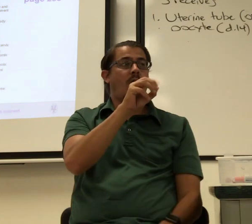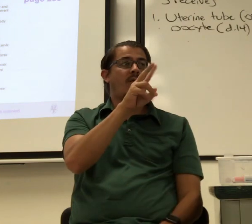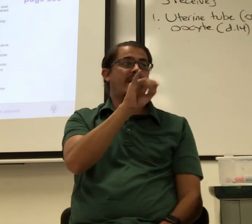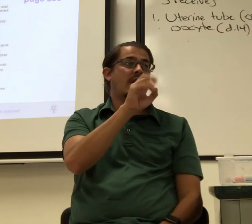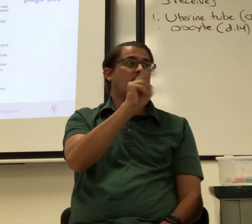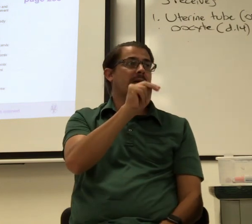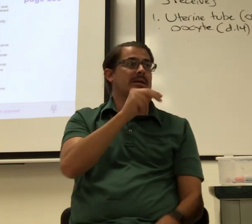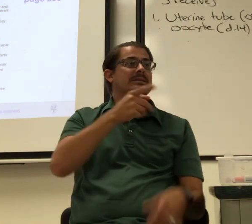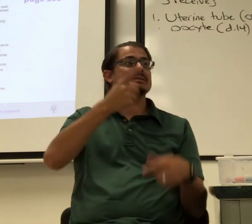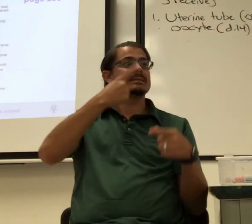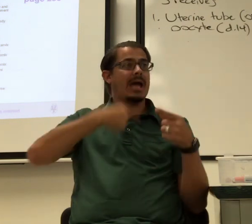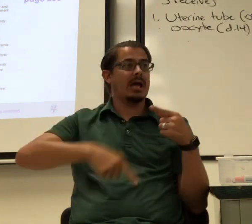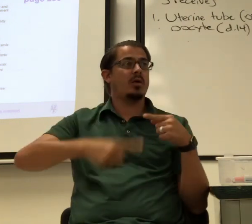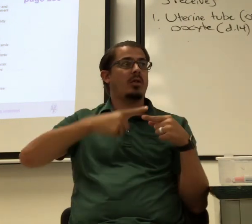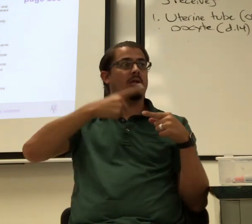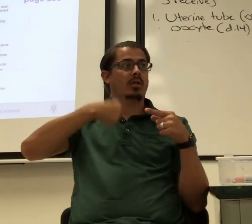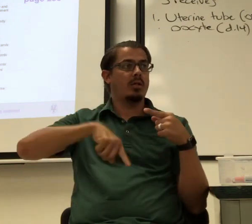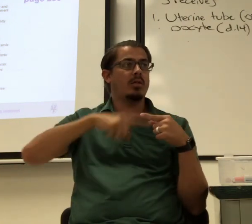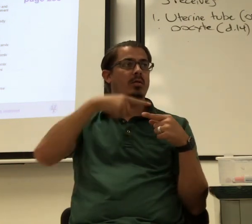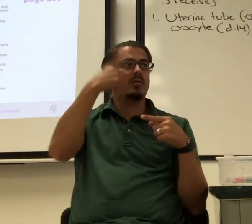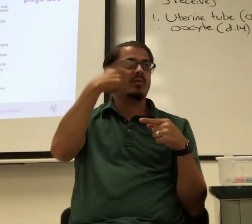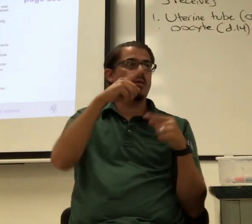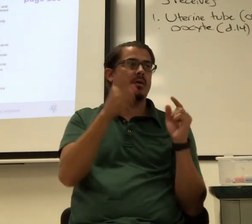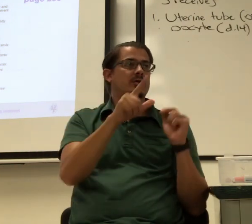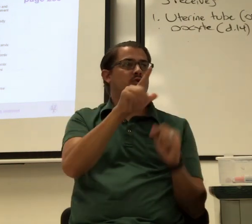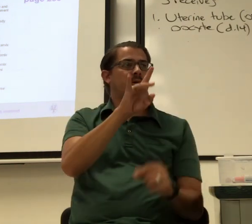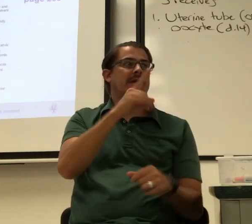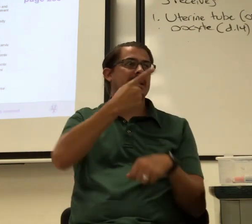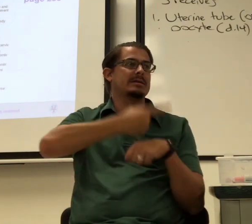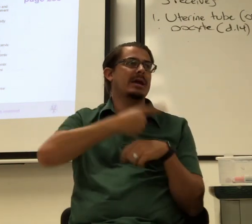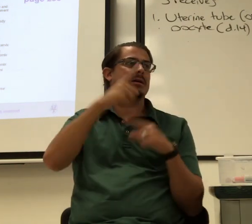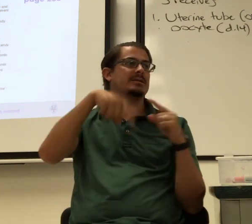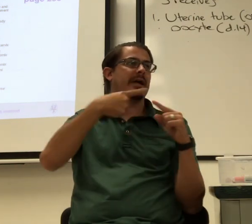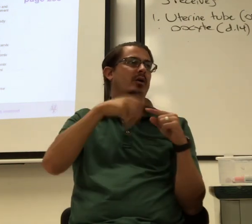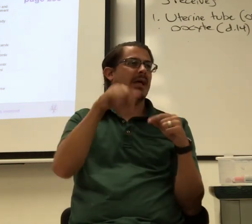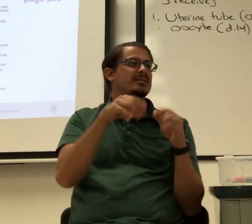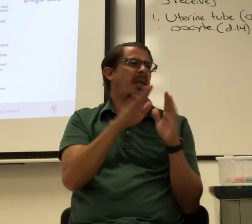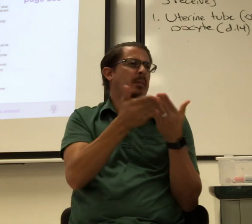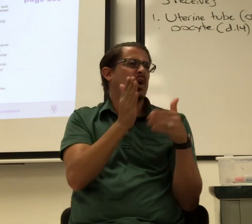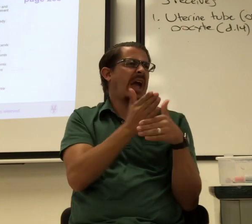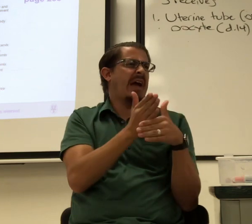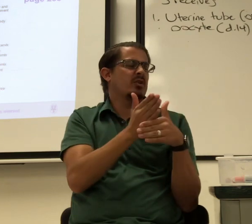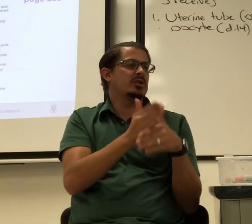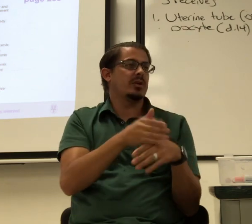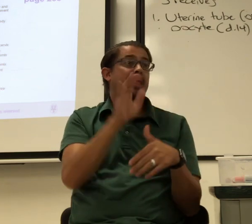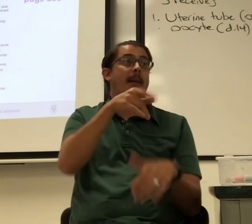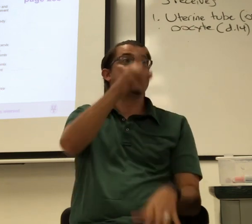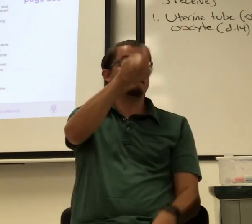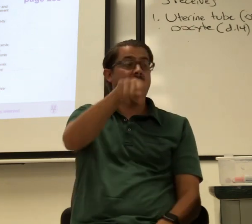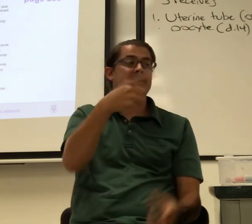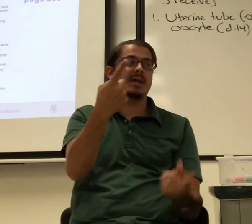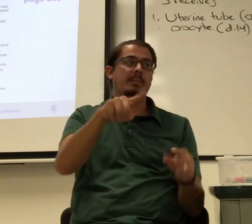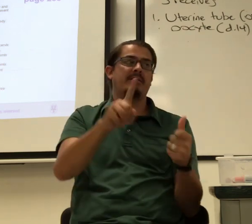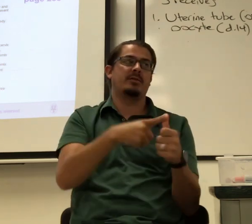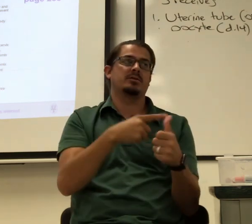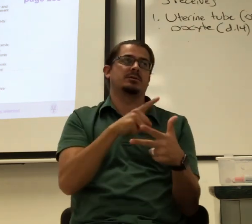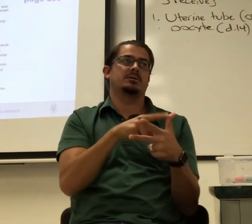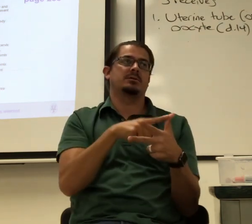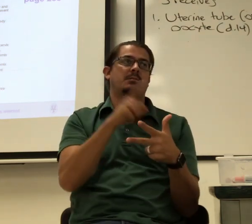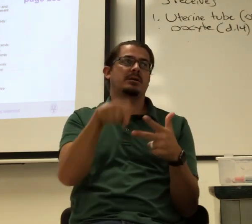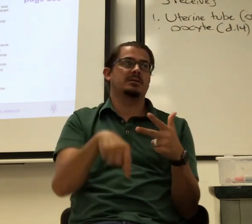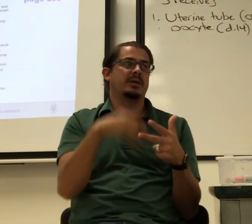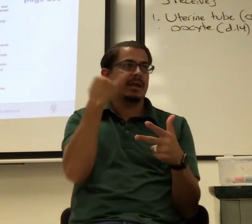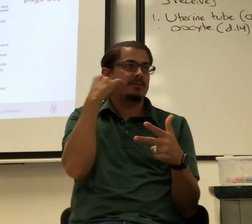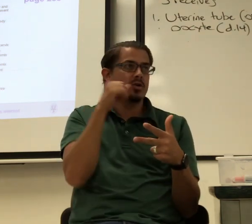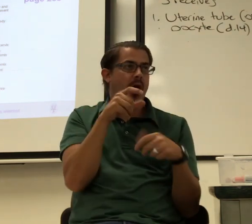Day 14 of a 28-day cycle. That's the textbook average. That must happen, okay? If